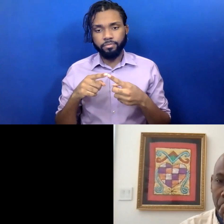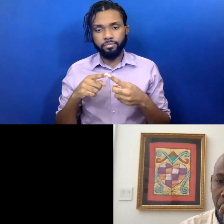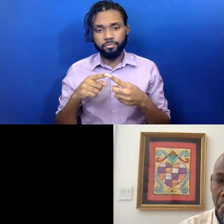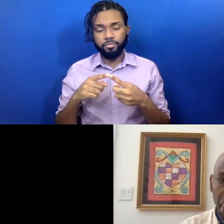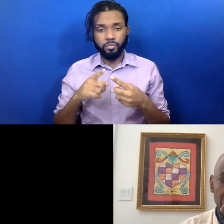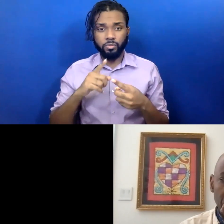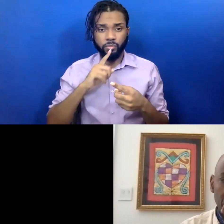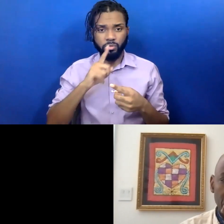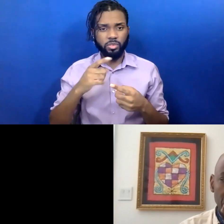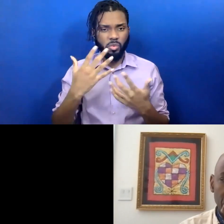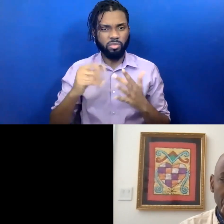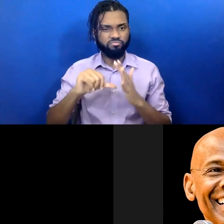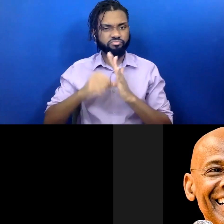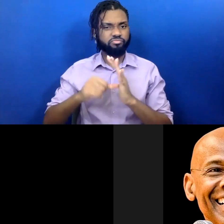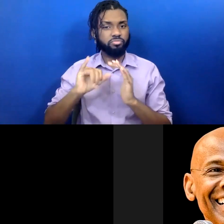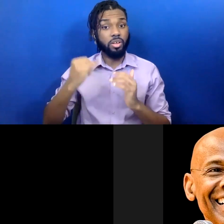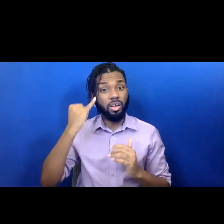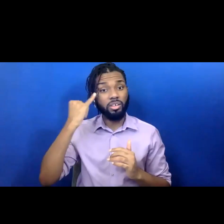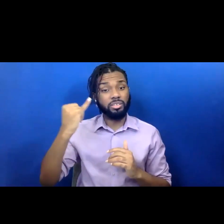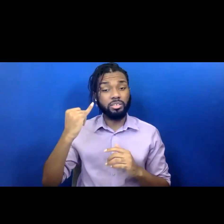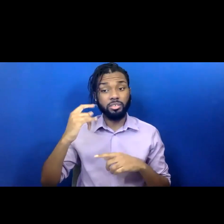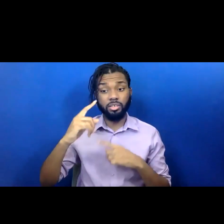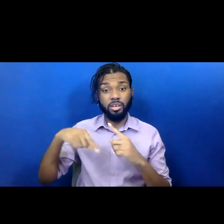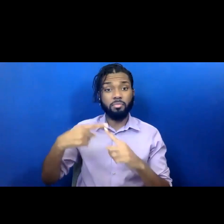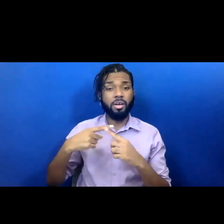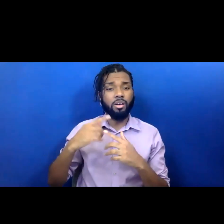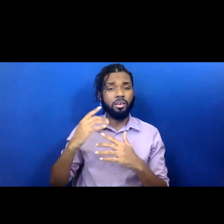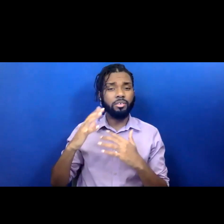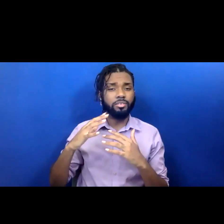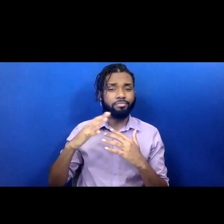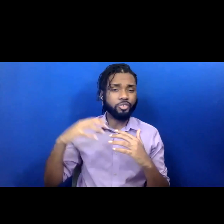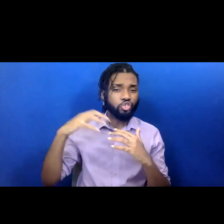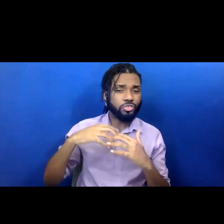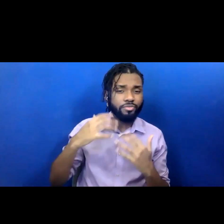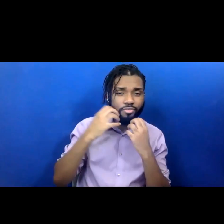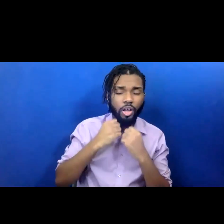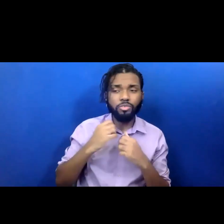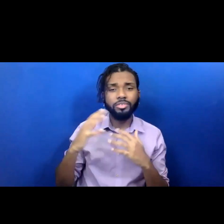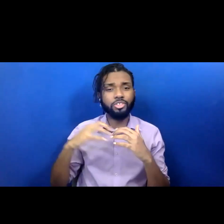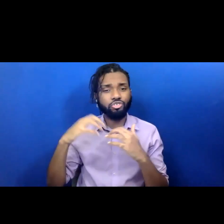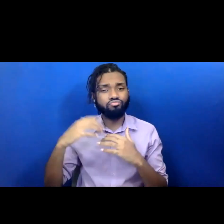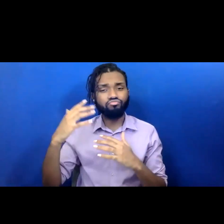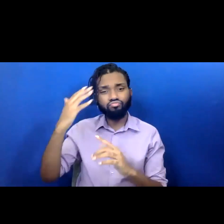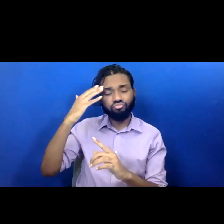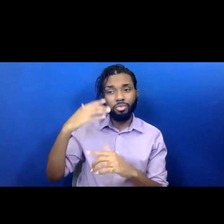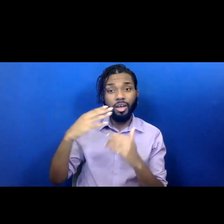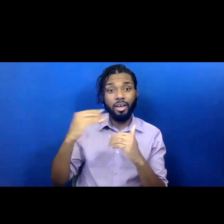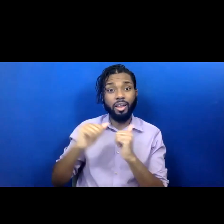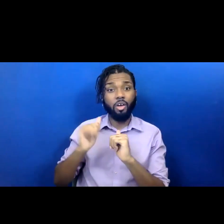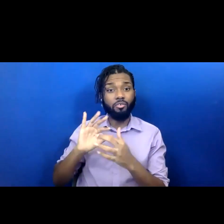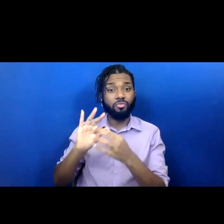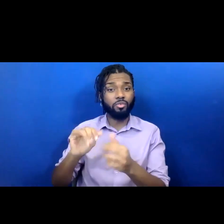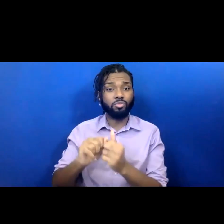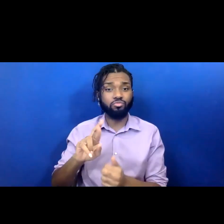sort of emphasize the idea that ideas about Indigenous values, Indigenous ways of knowing, and how these relate to race and racism are quite widely